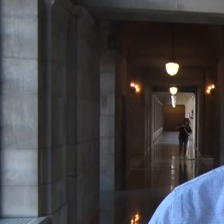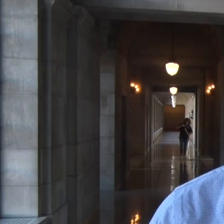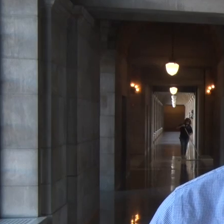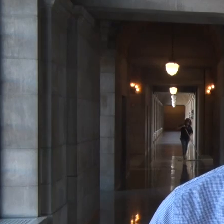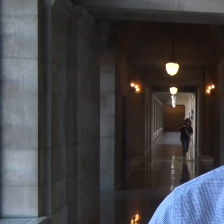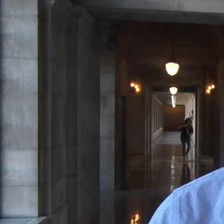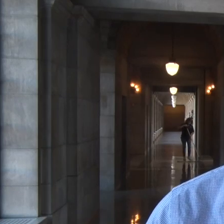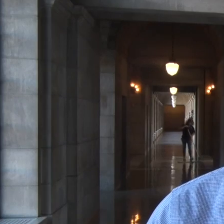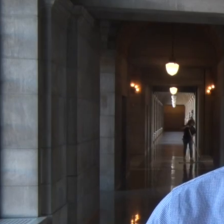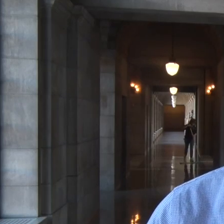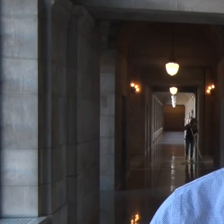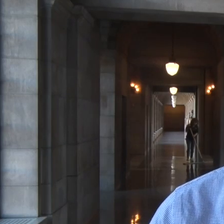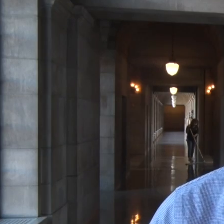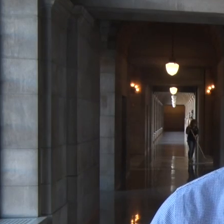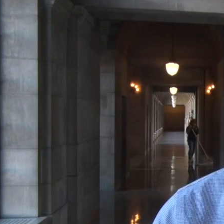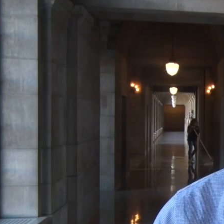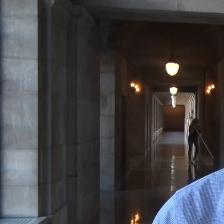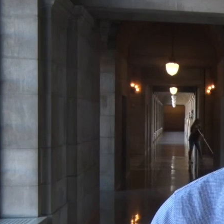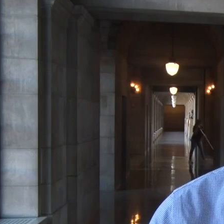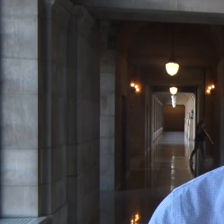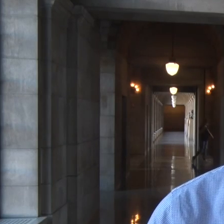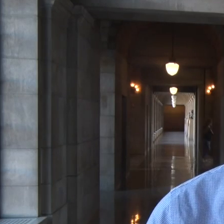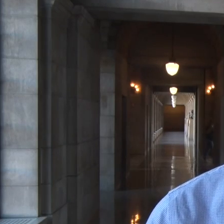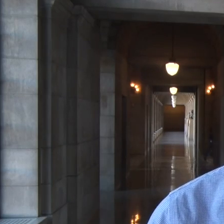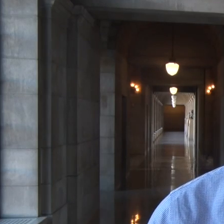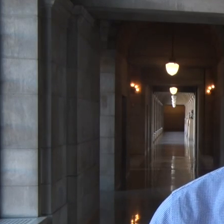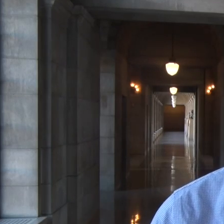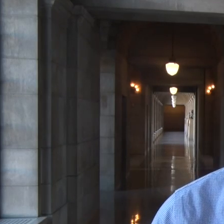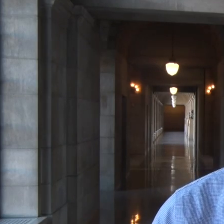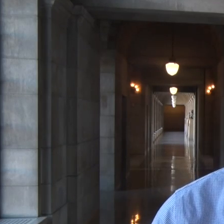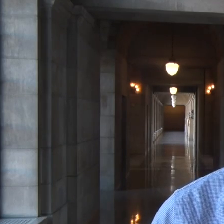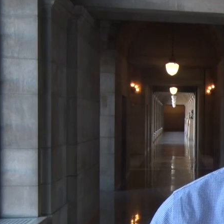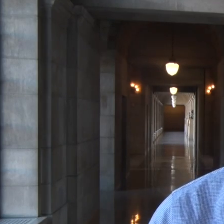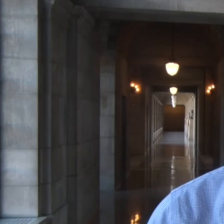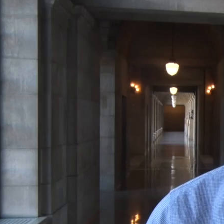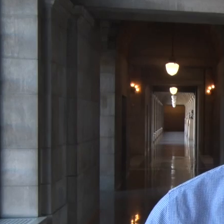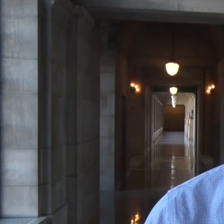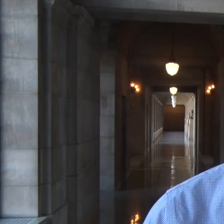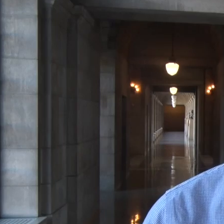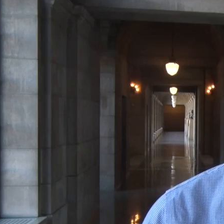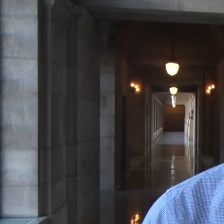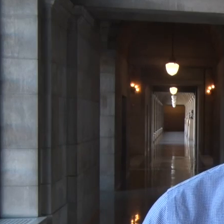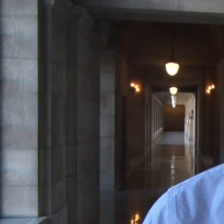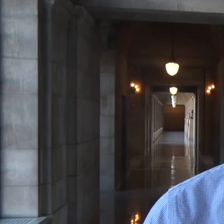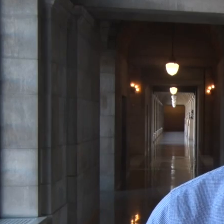Nebraska remains in the blue zone with 511 coronavirus-related